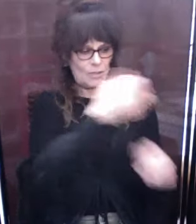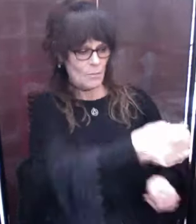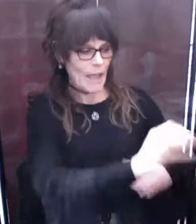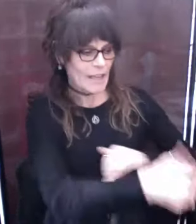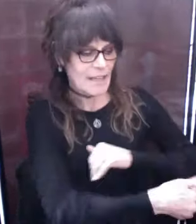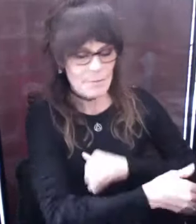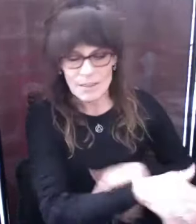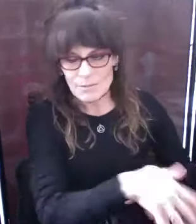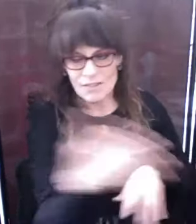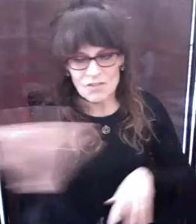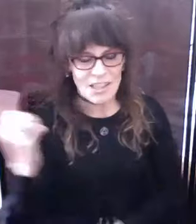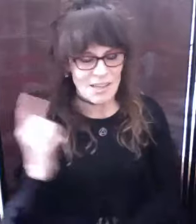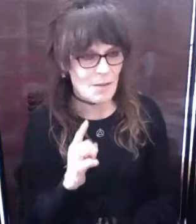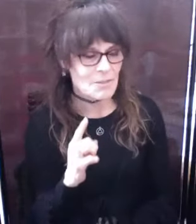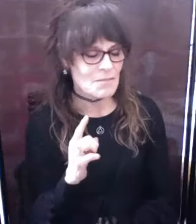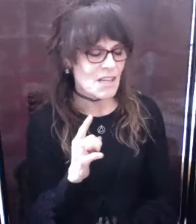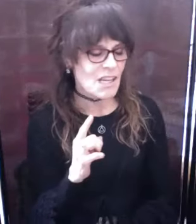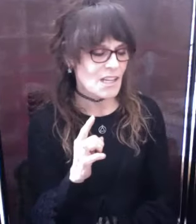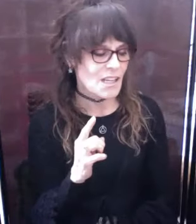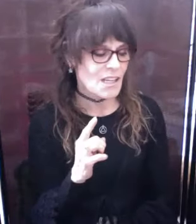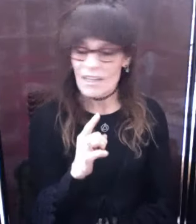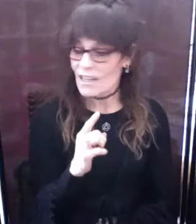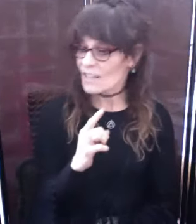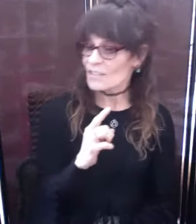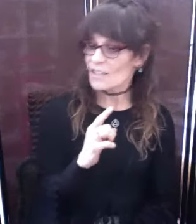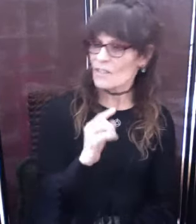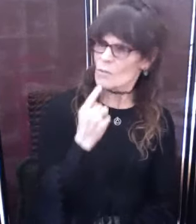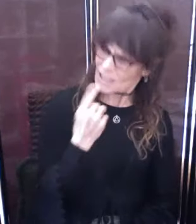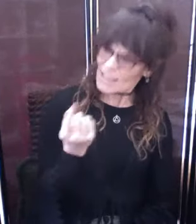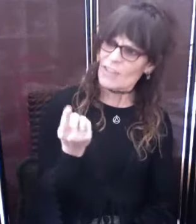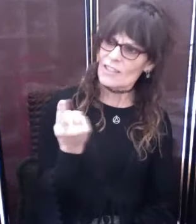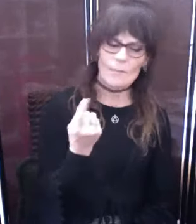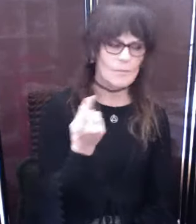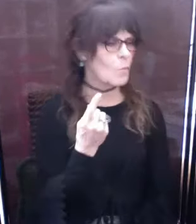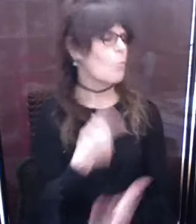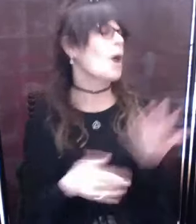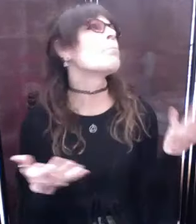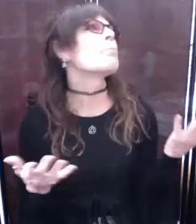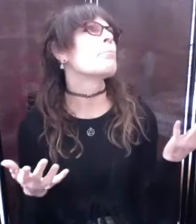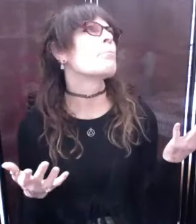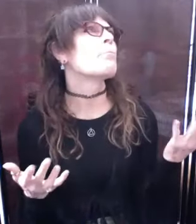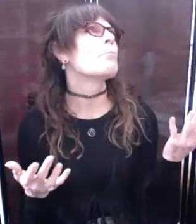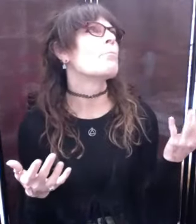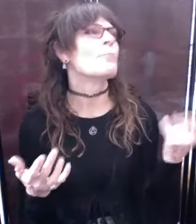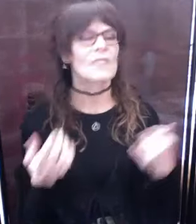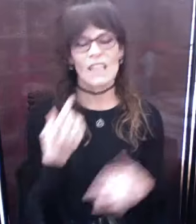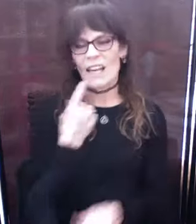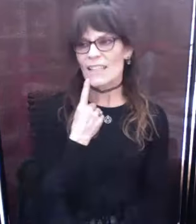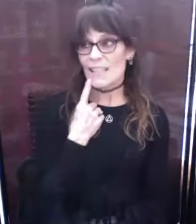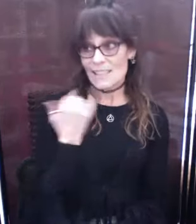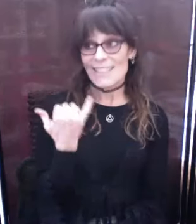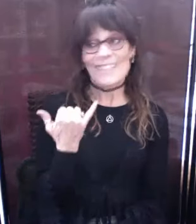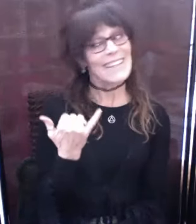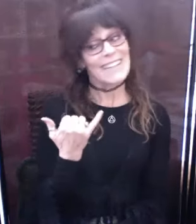me and I said, "I want to tell you something." She said, "What's that?" I said, "Today you raked